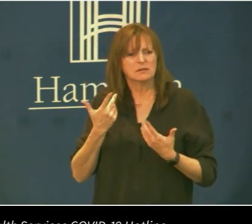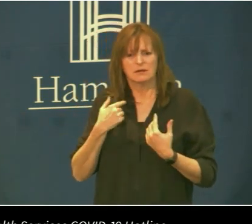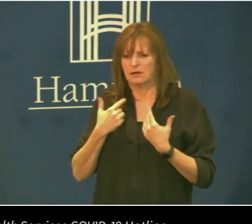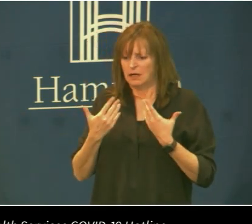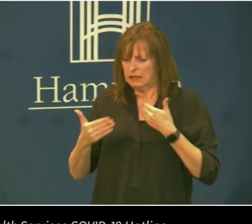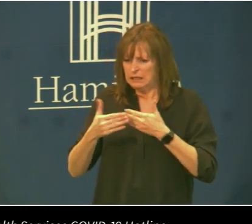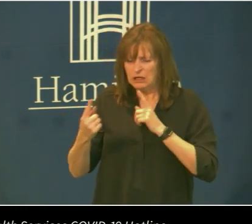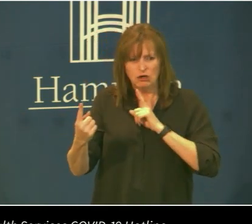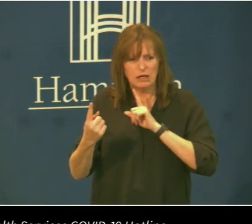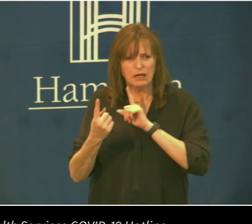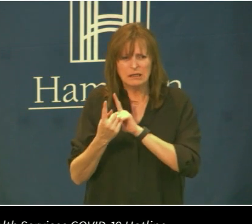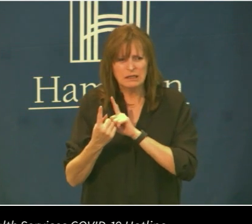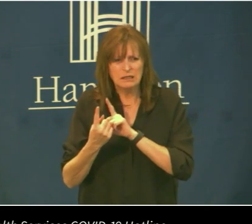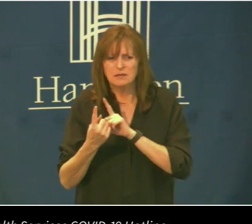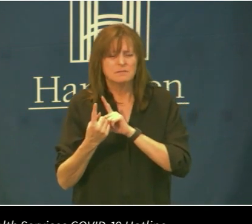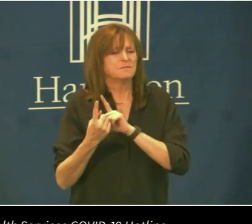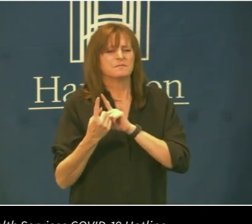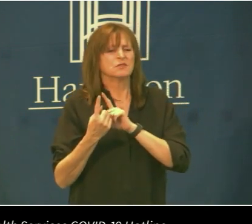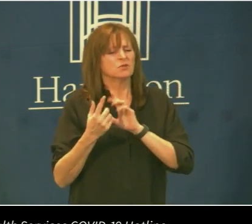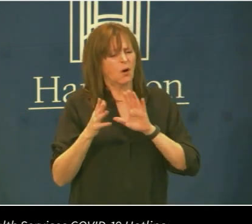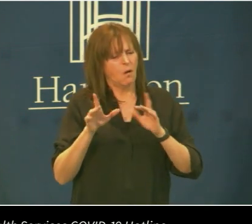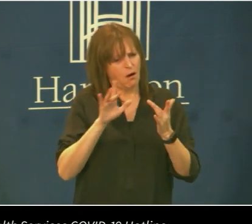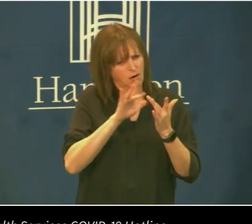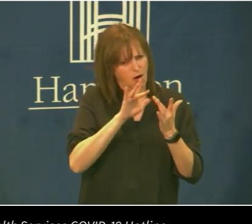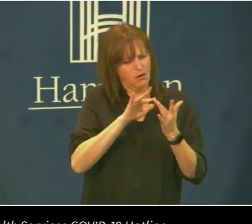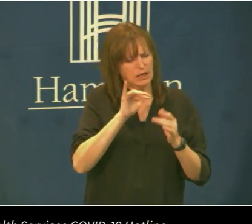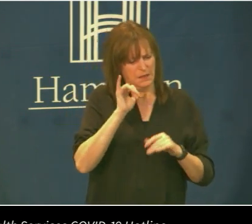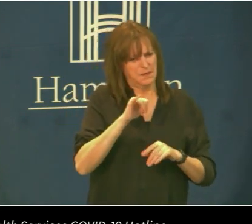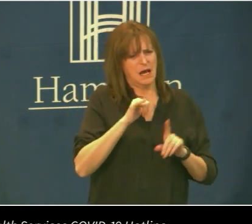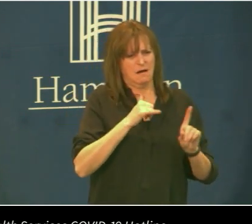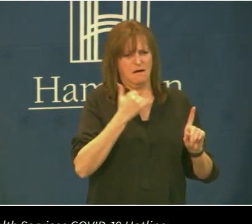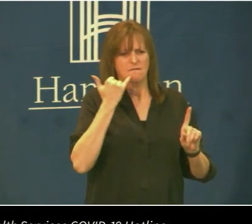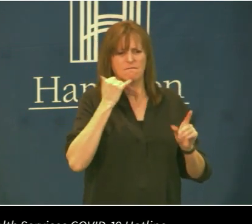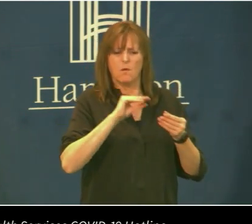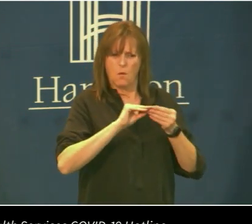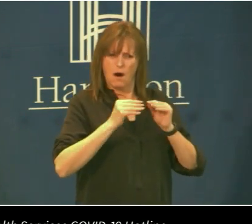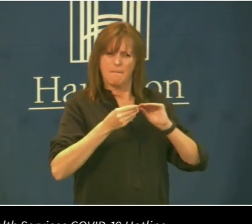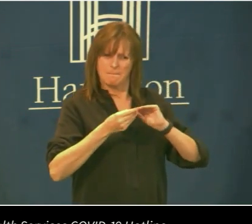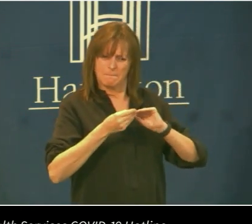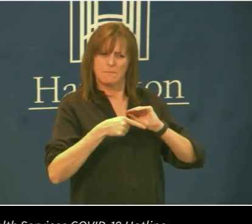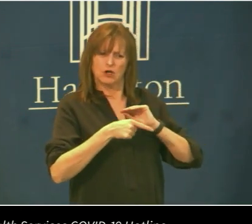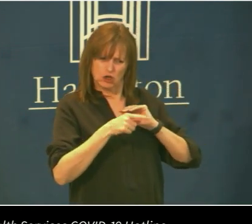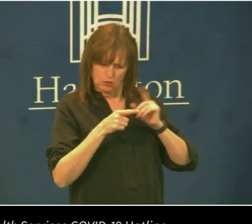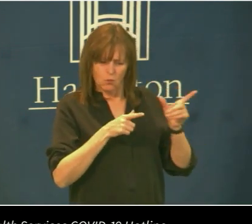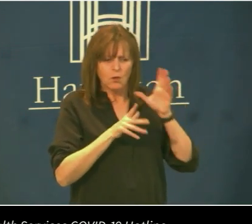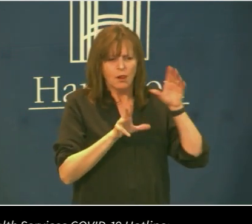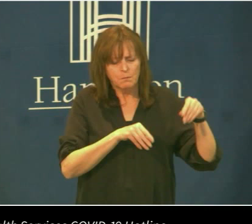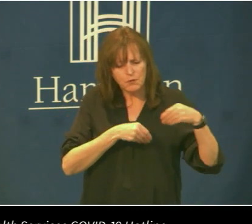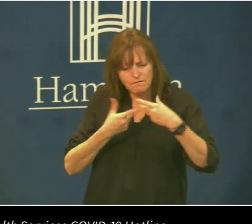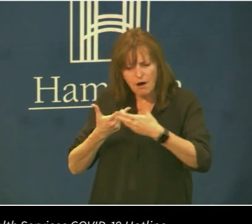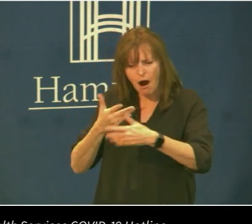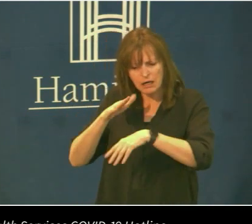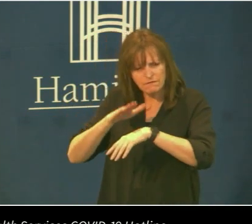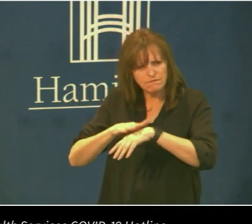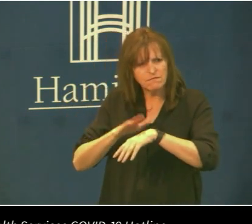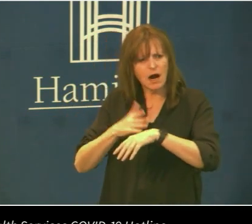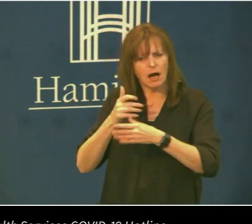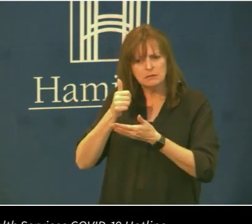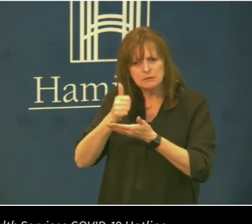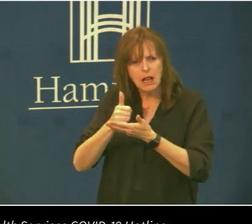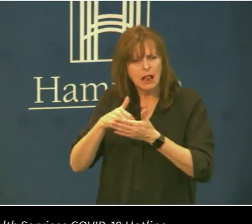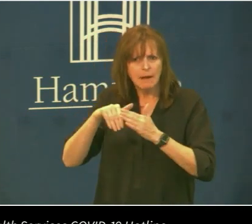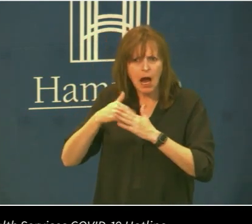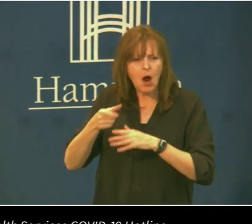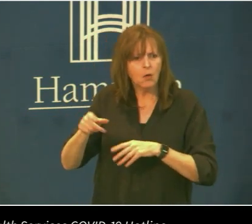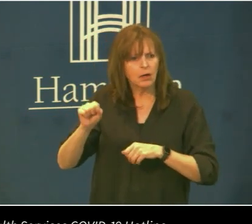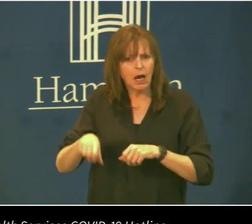and provide advice and assistance so that you can make that transportation in the safest way possible. I